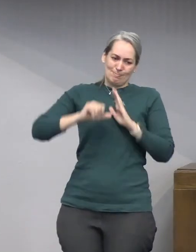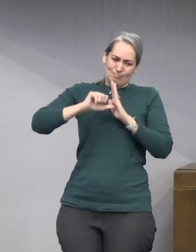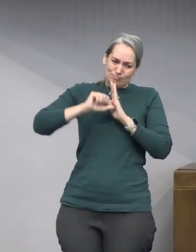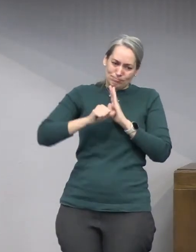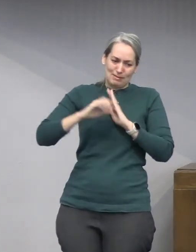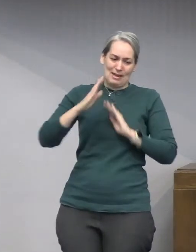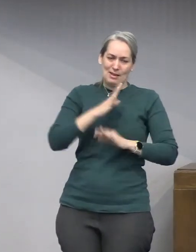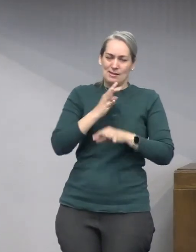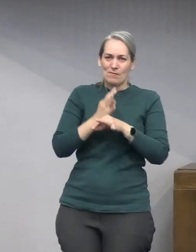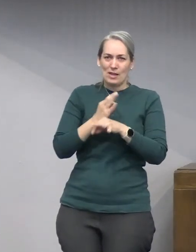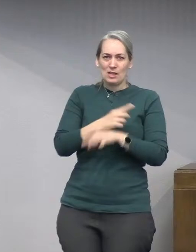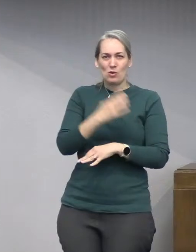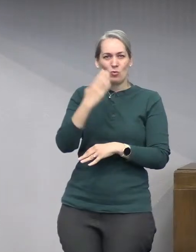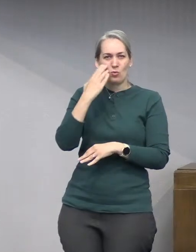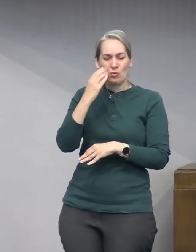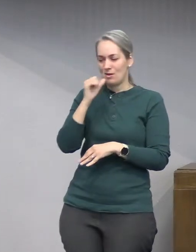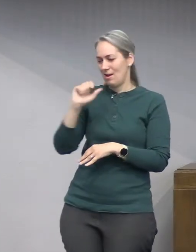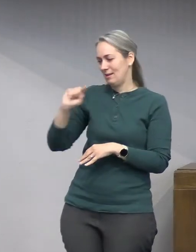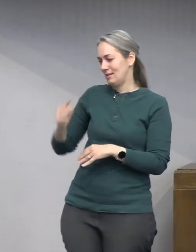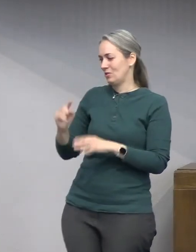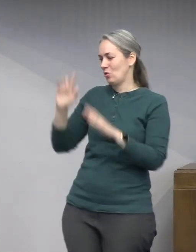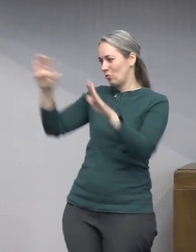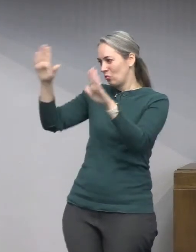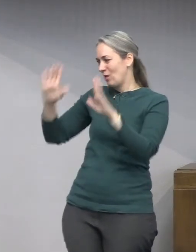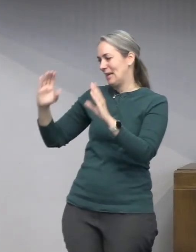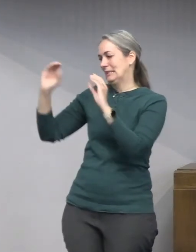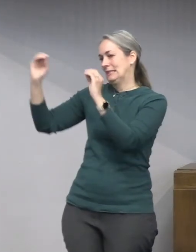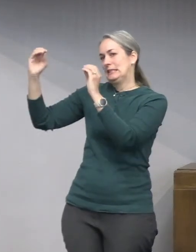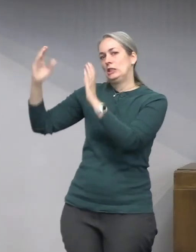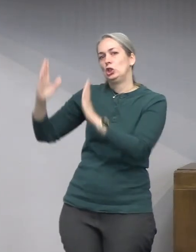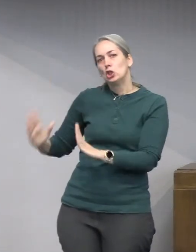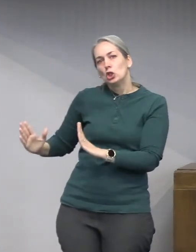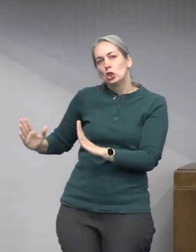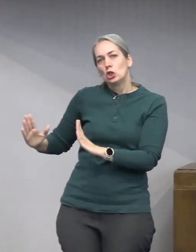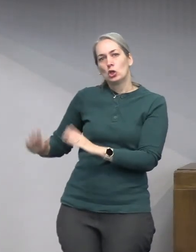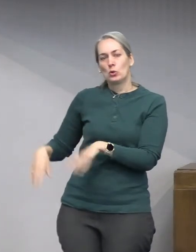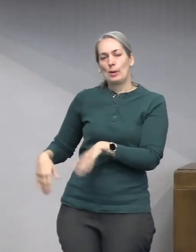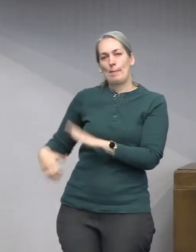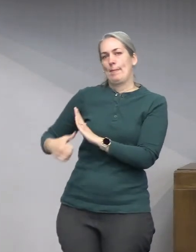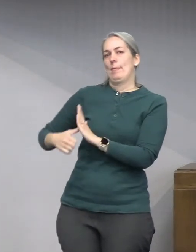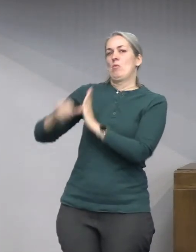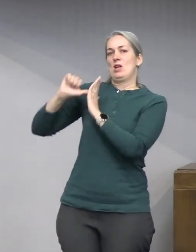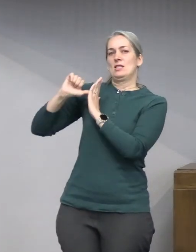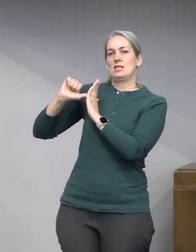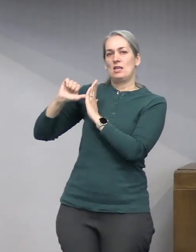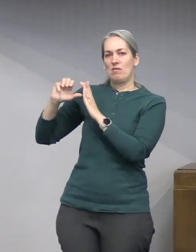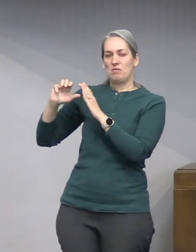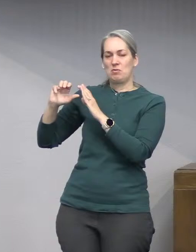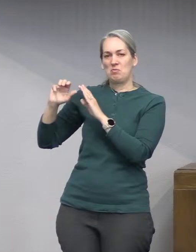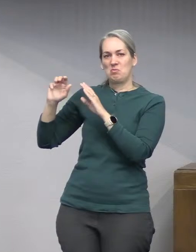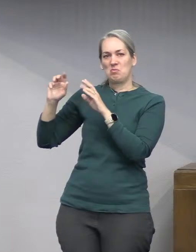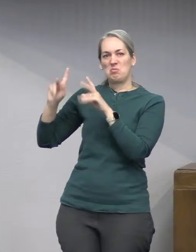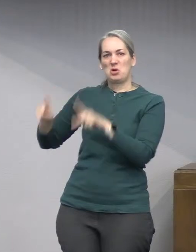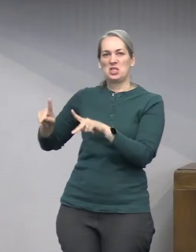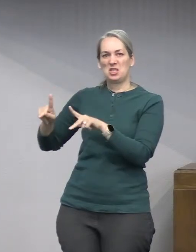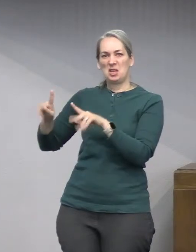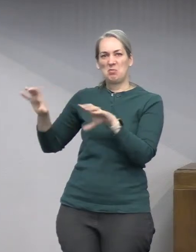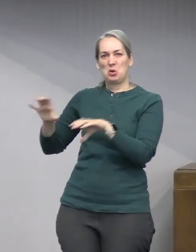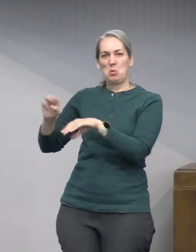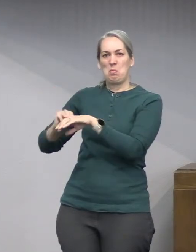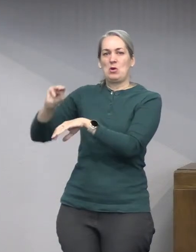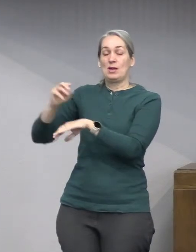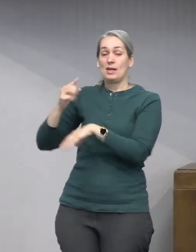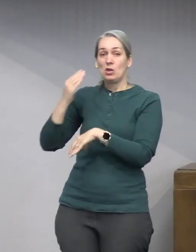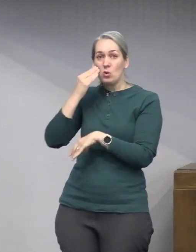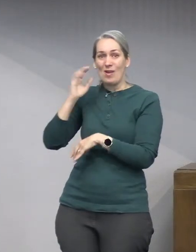knew he wasn't just in the presence of a great teacher or some impressive miracle worker only. He knew he was in the presence of